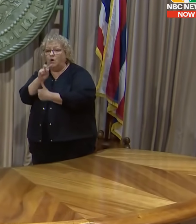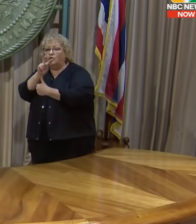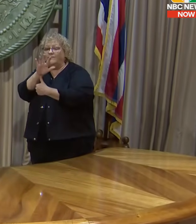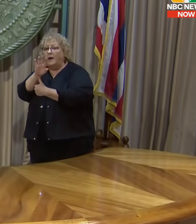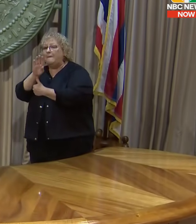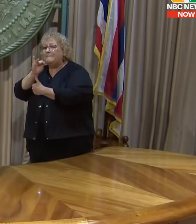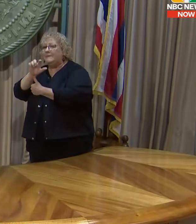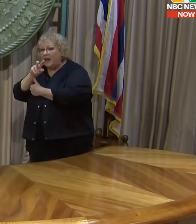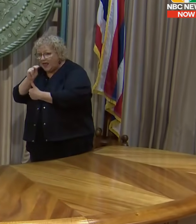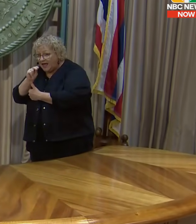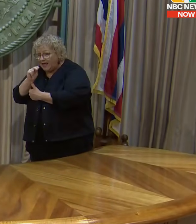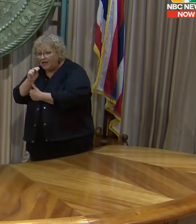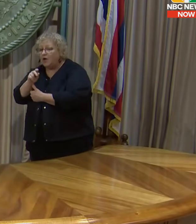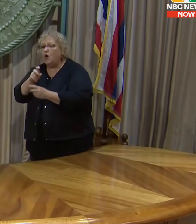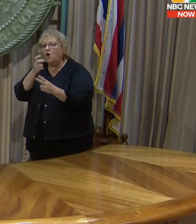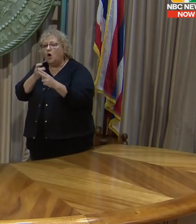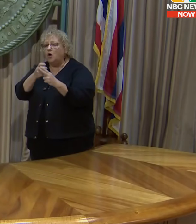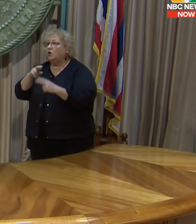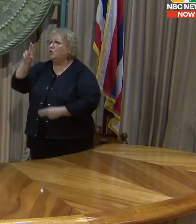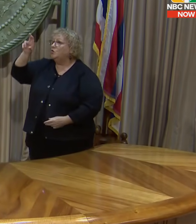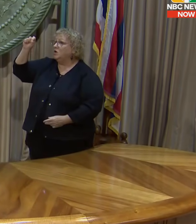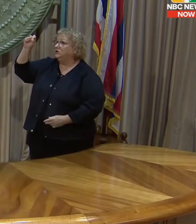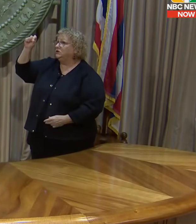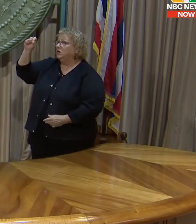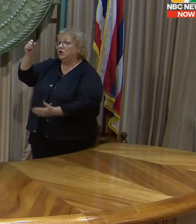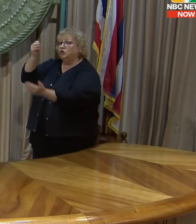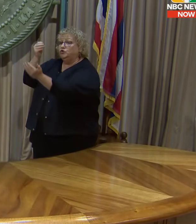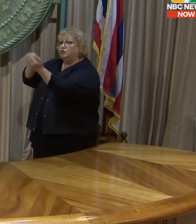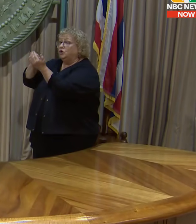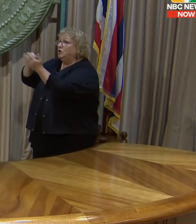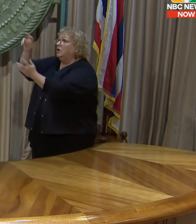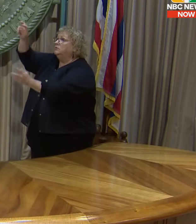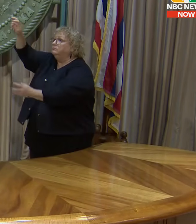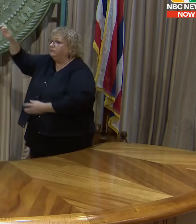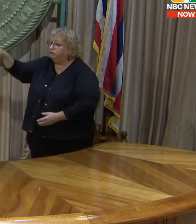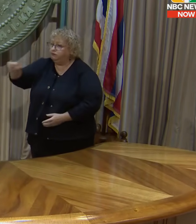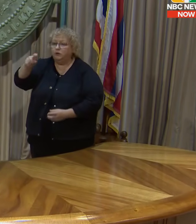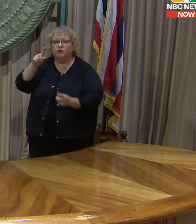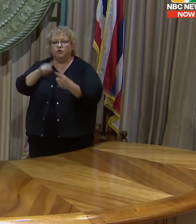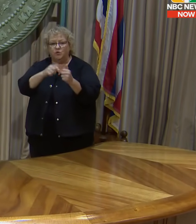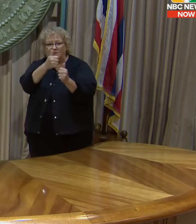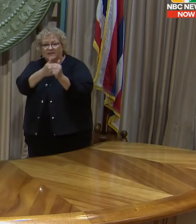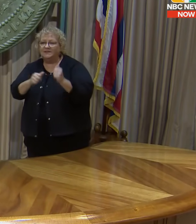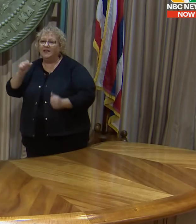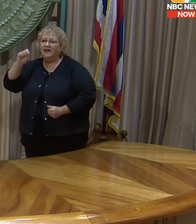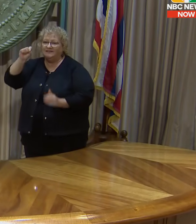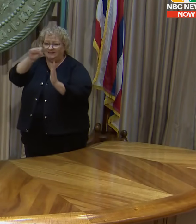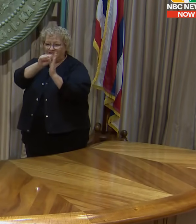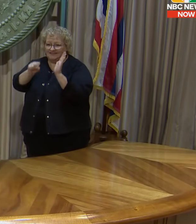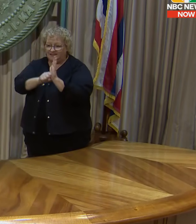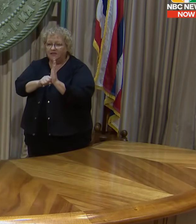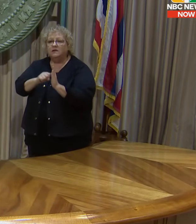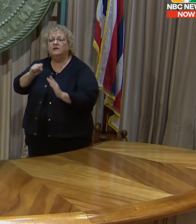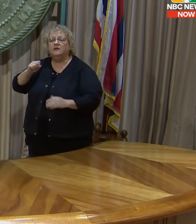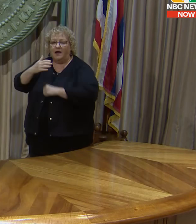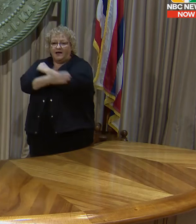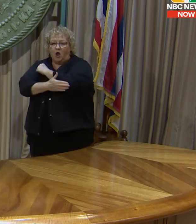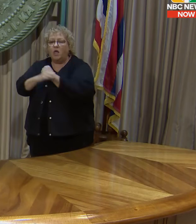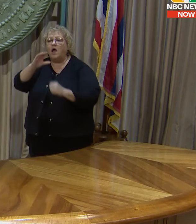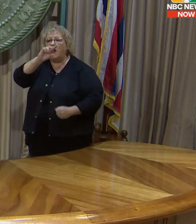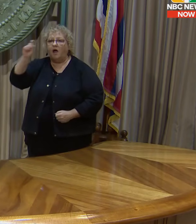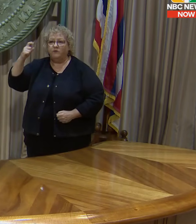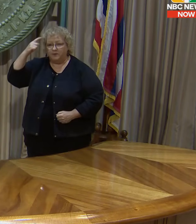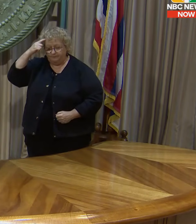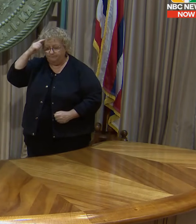billion transfer from the United States Treasury to state and county government. We will get $1.25 billion